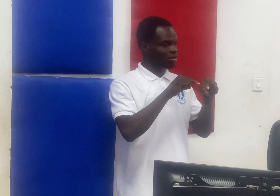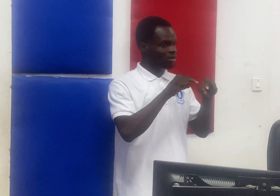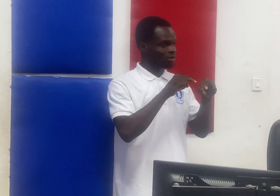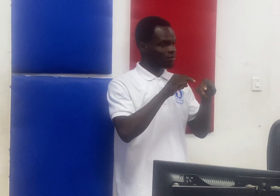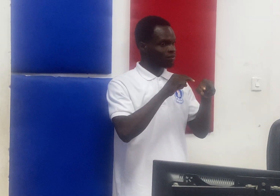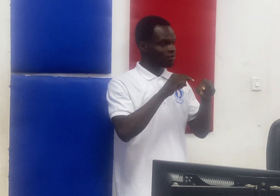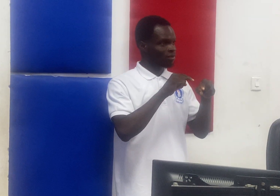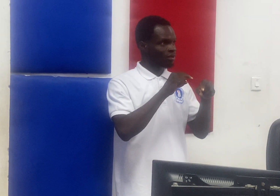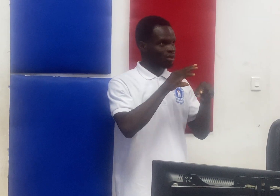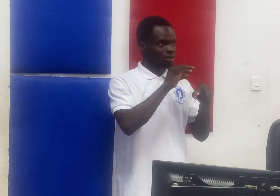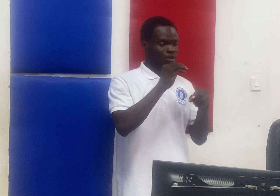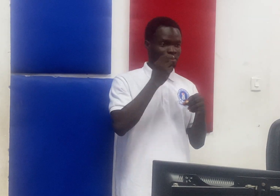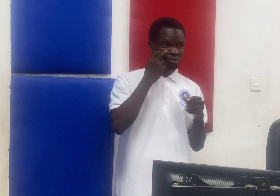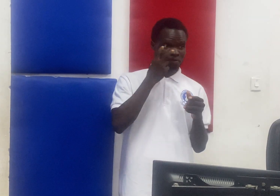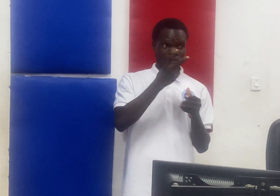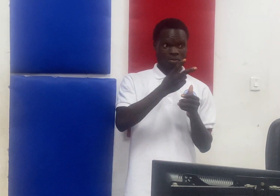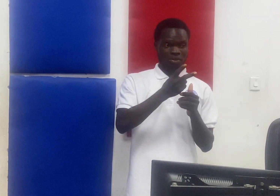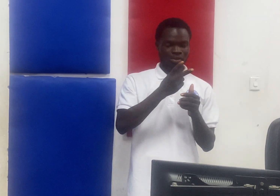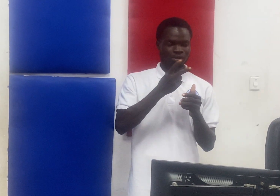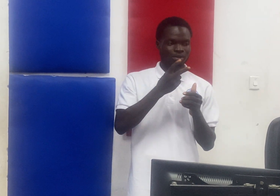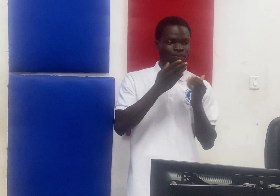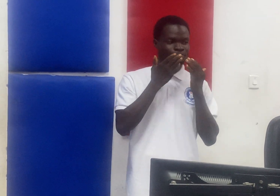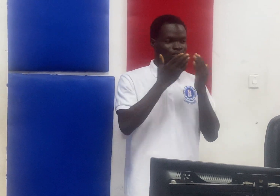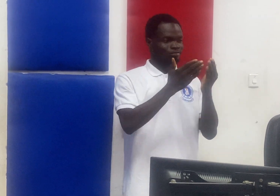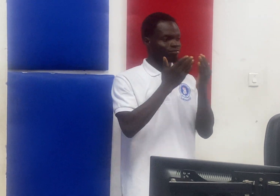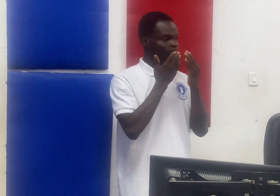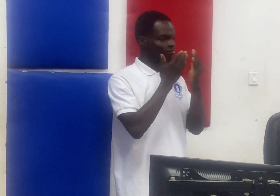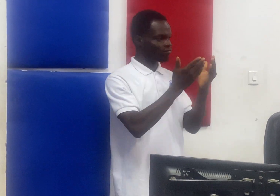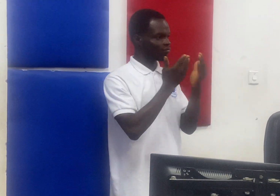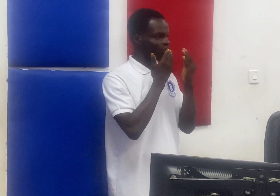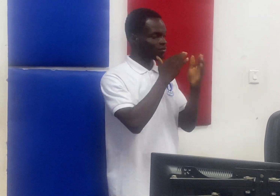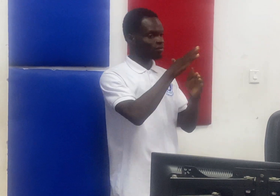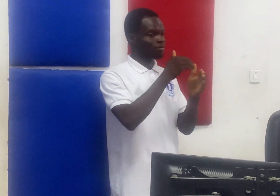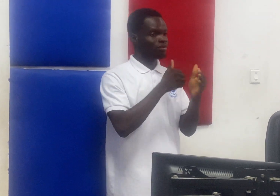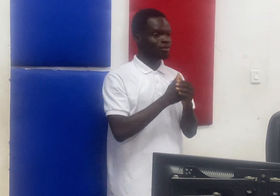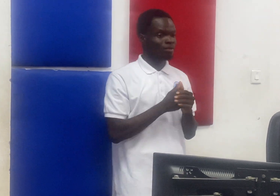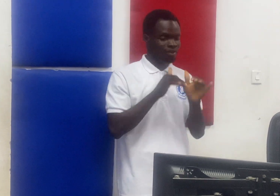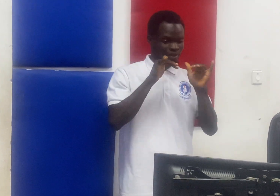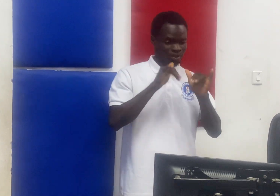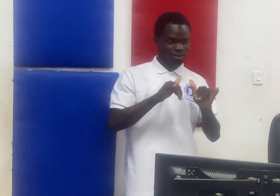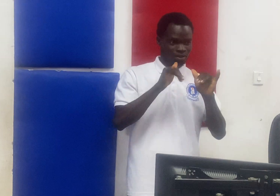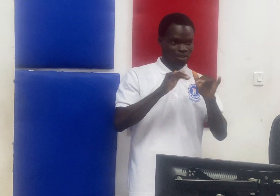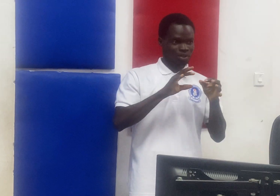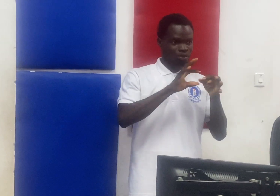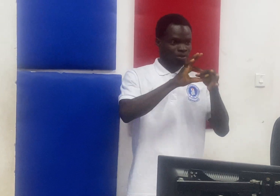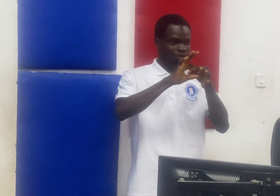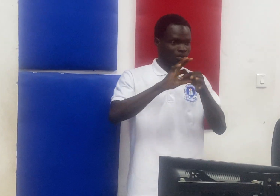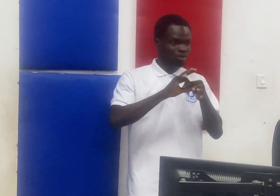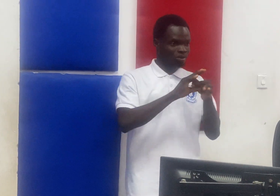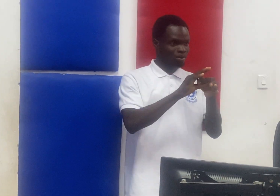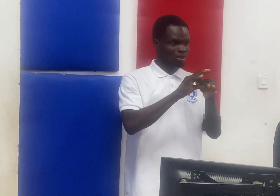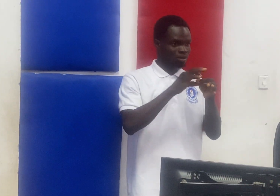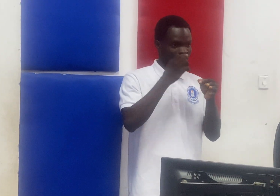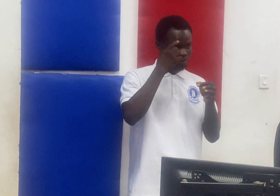and viewers. We see you and we say thank you for staying glued and listening to this insightful